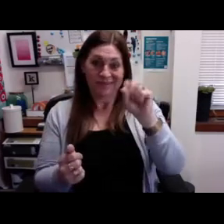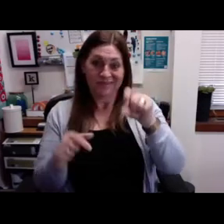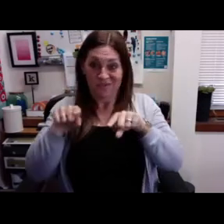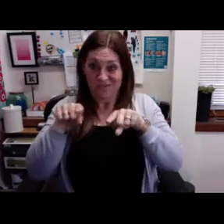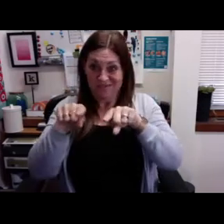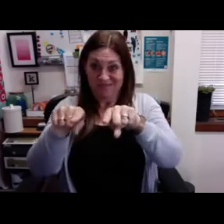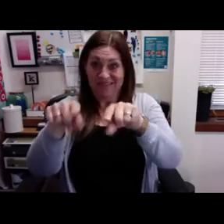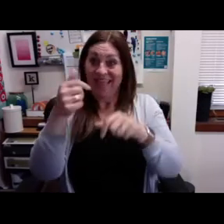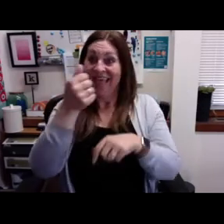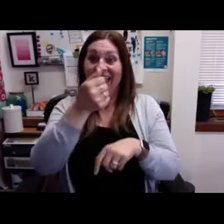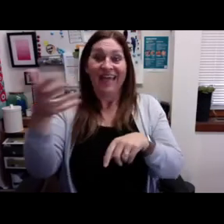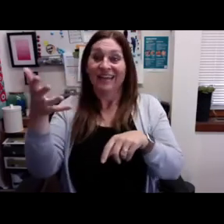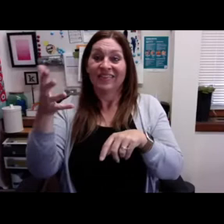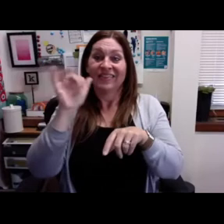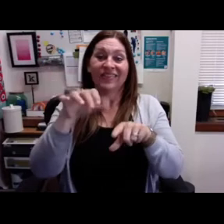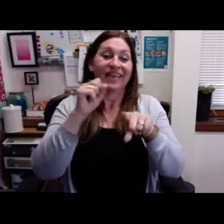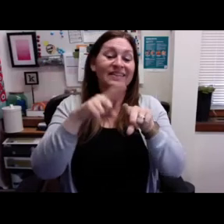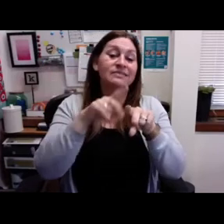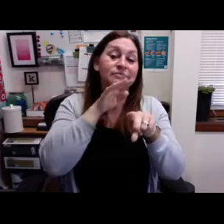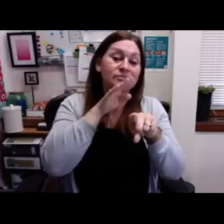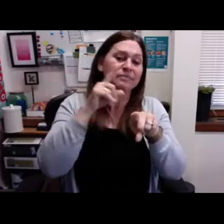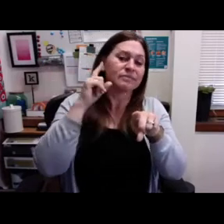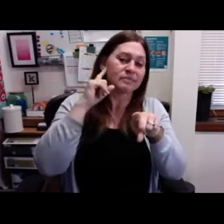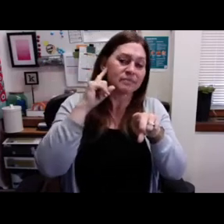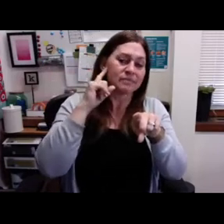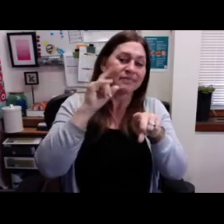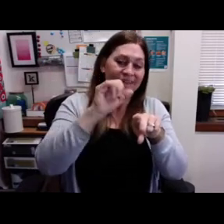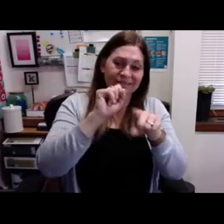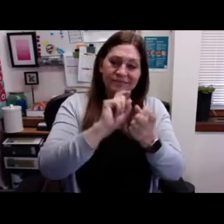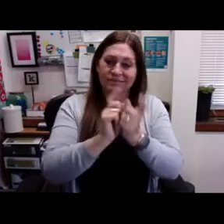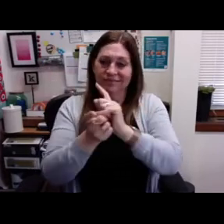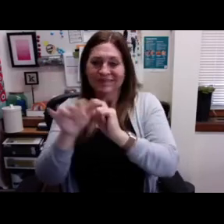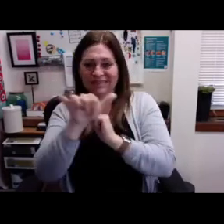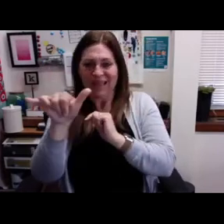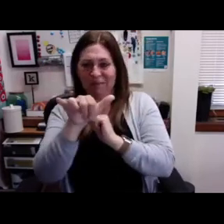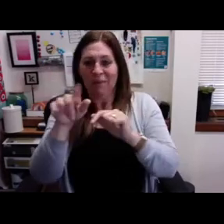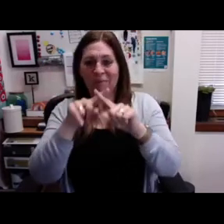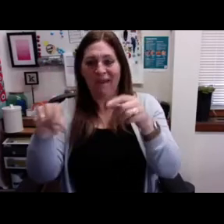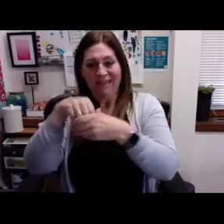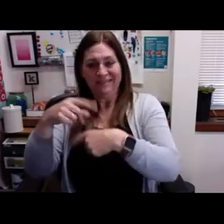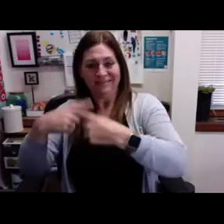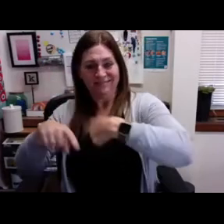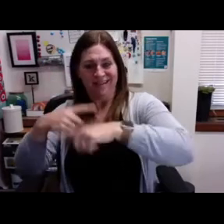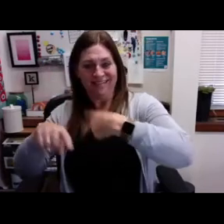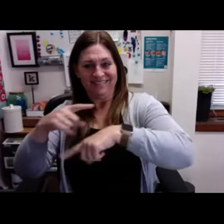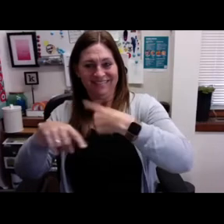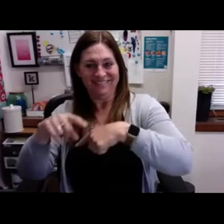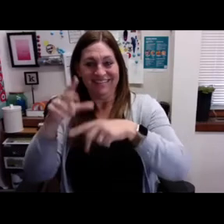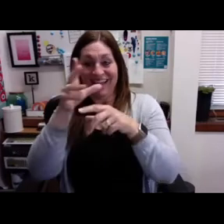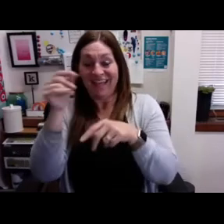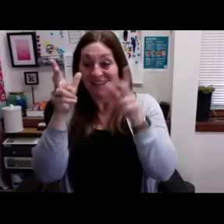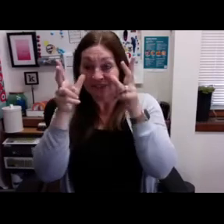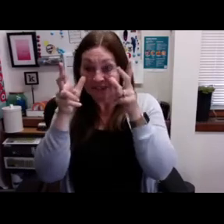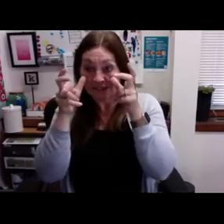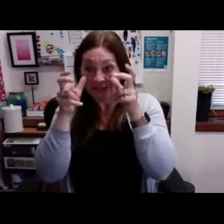parallel with our CCSS tests, and anything that relies on spoken language or hearing